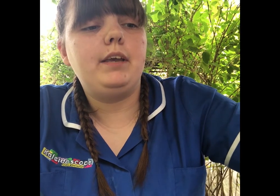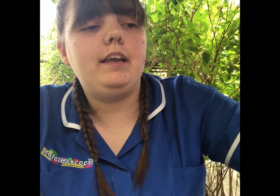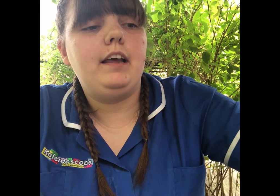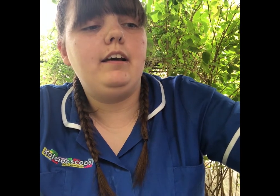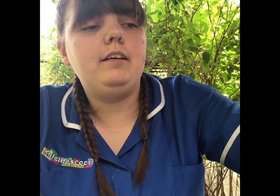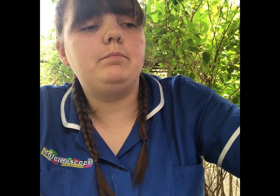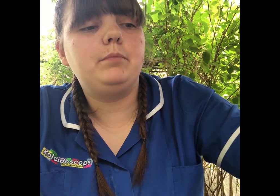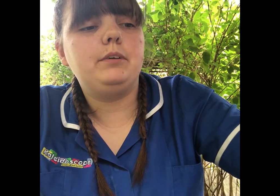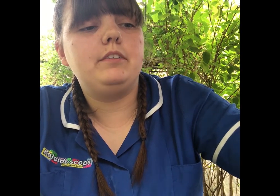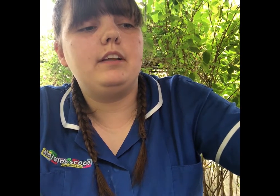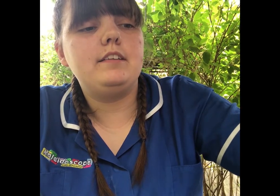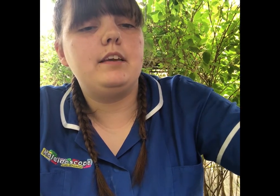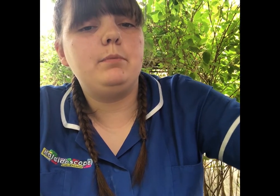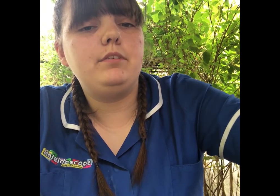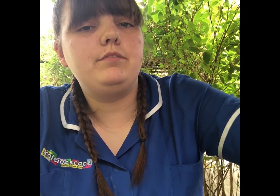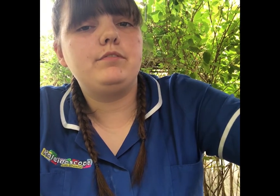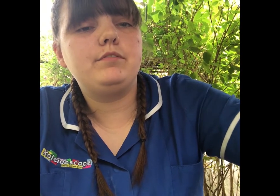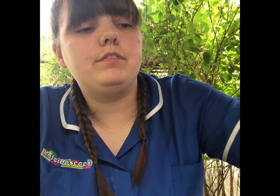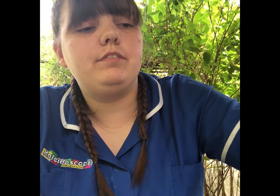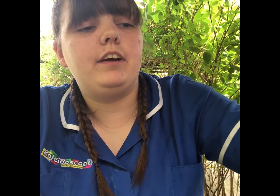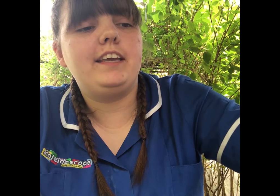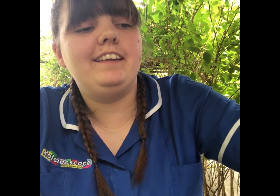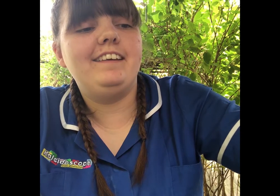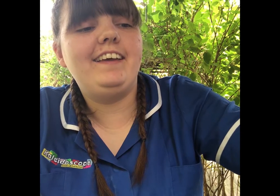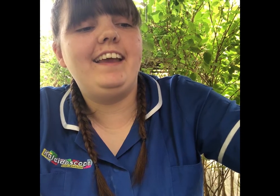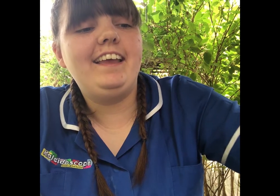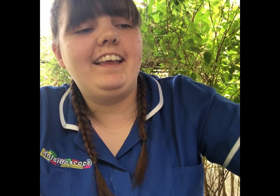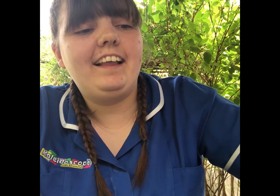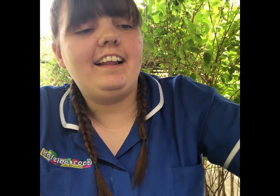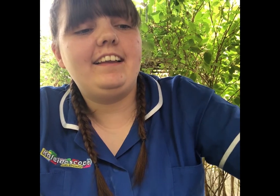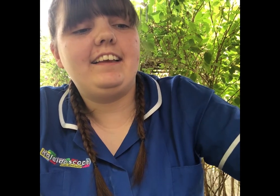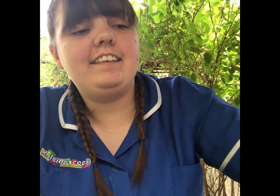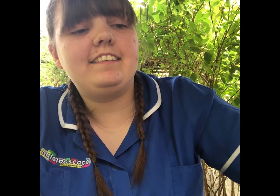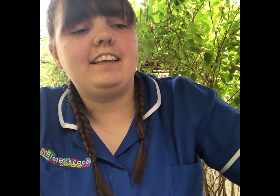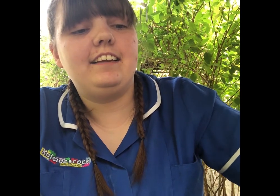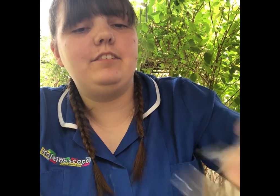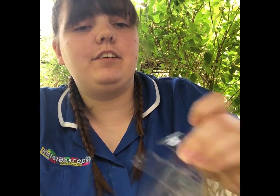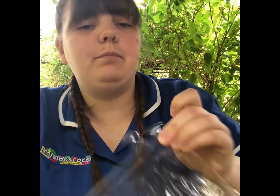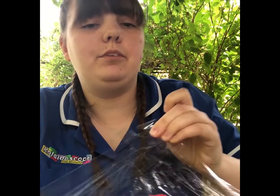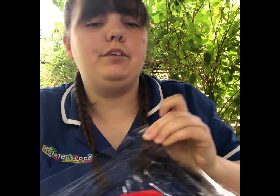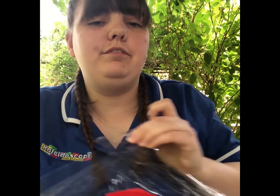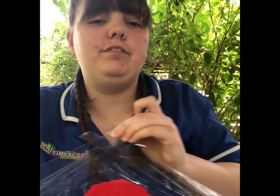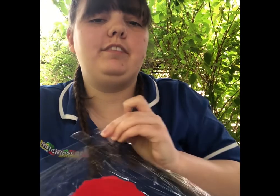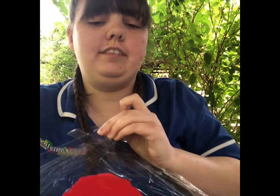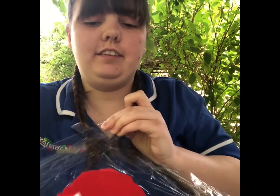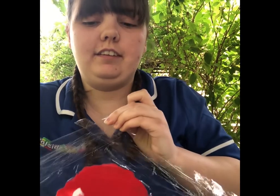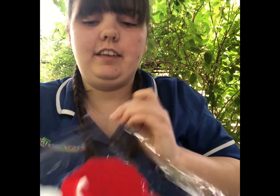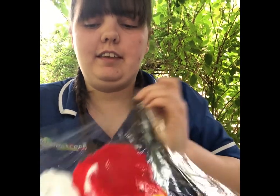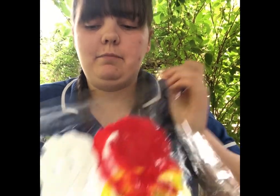peel it up, peel the sellotape off. I can do it like this and it all comes off in one